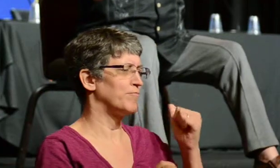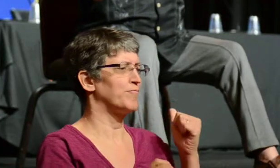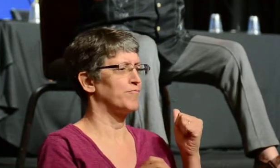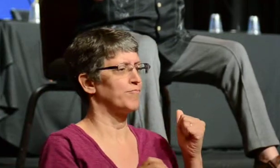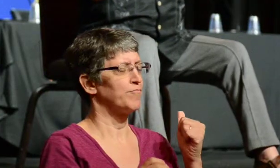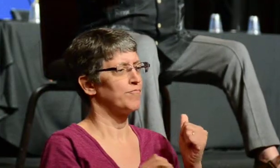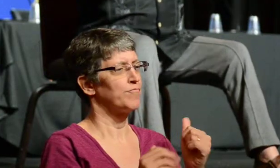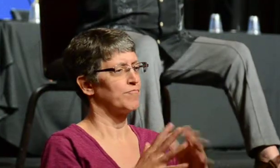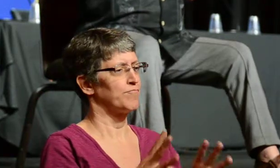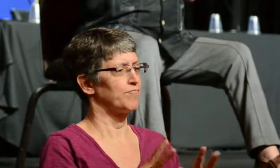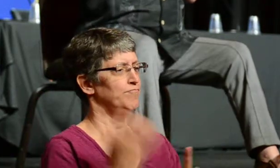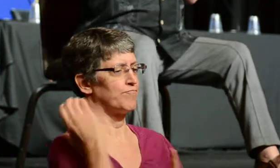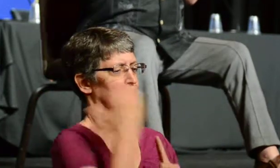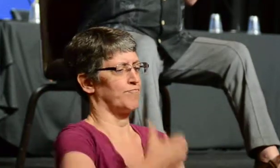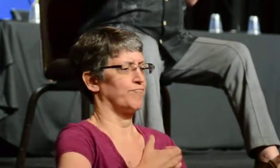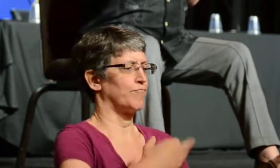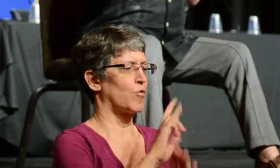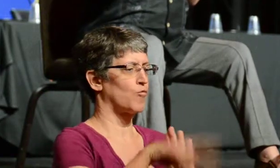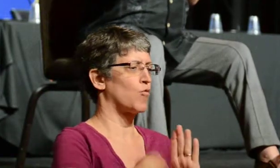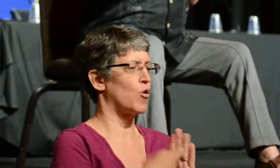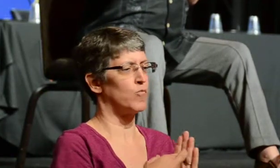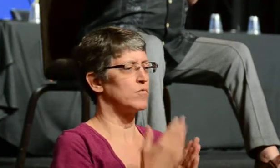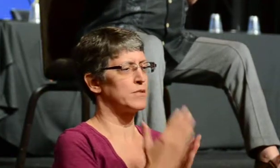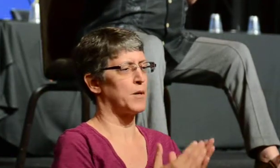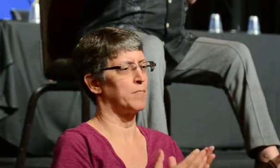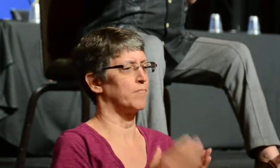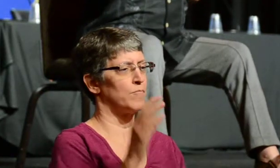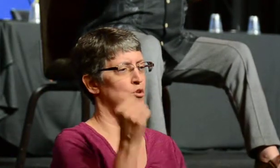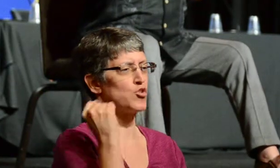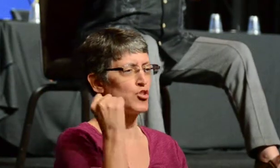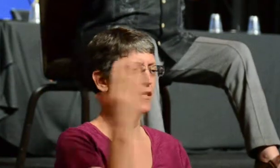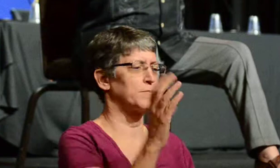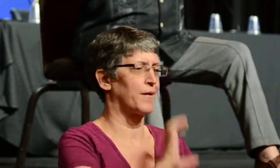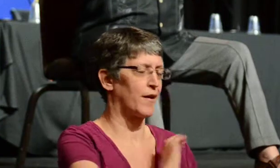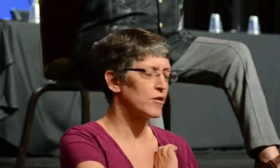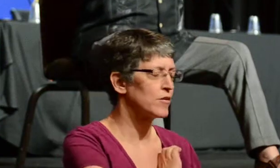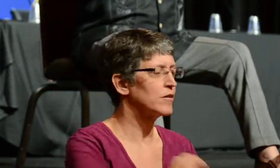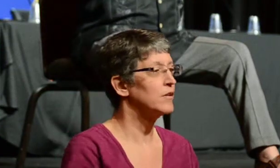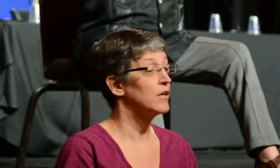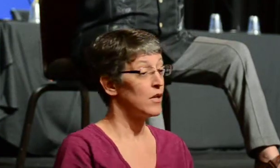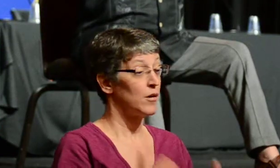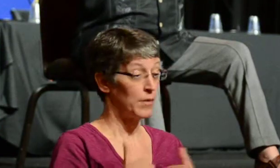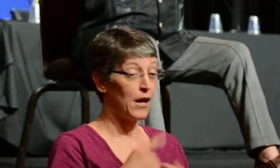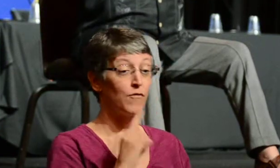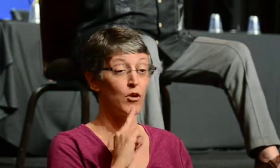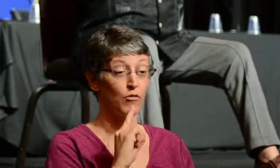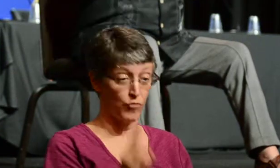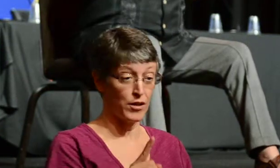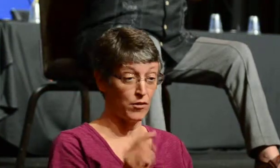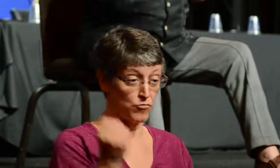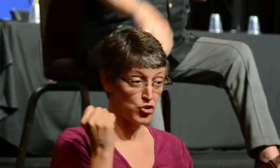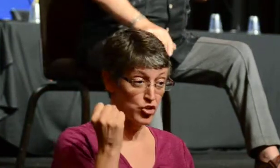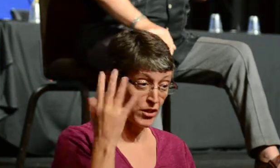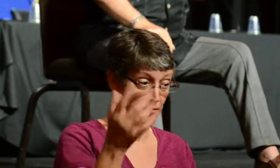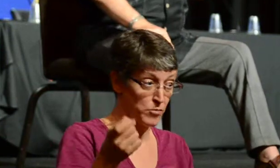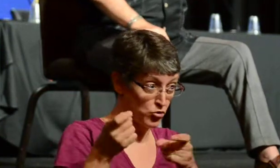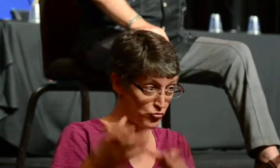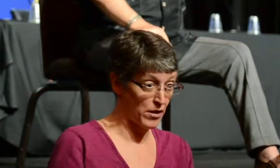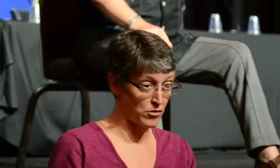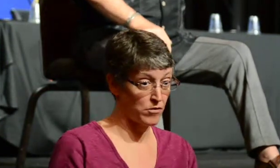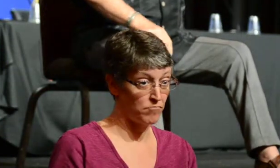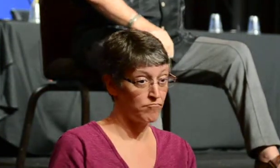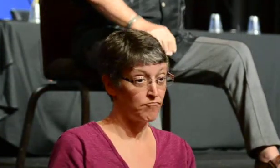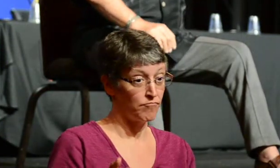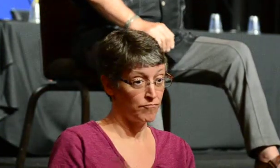Shakespeare parts, and there's a real classical director, Shakespeare director, who does it as